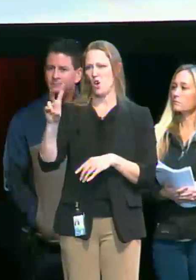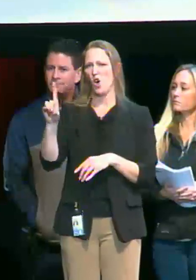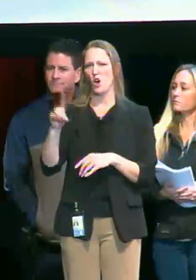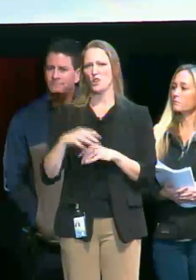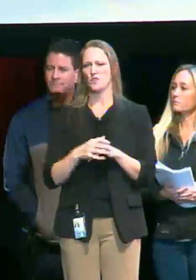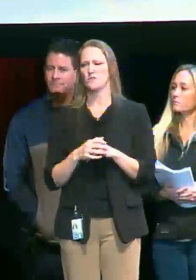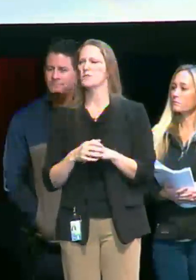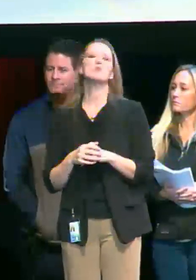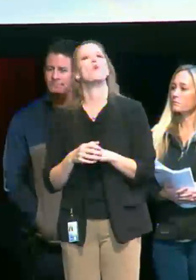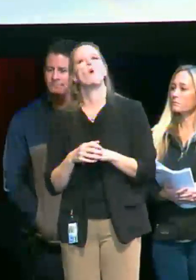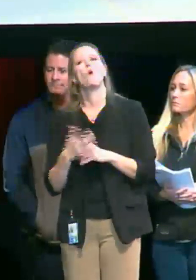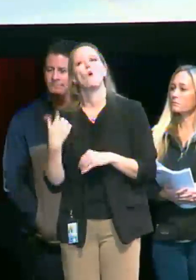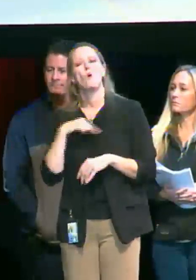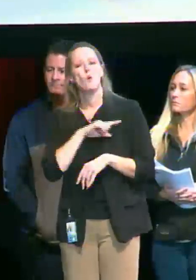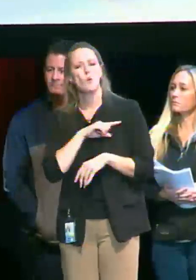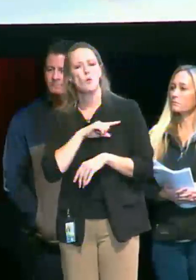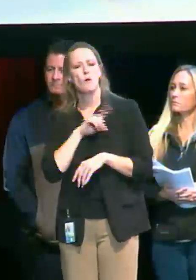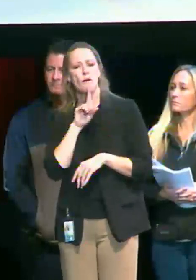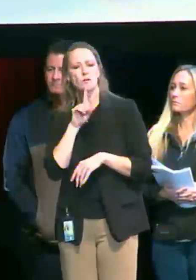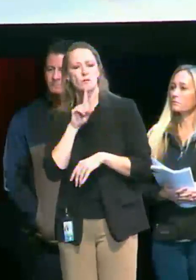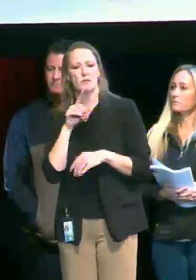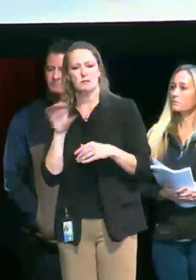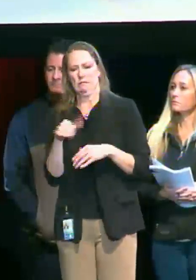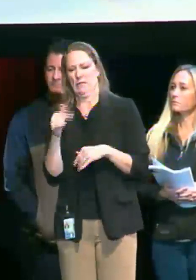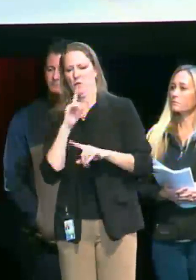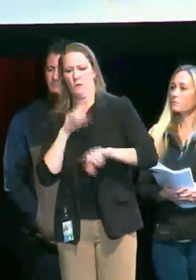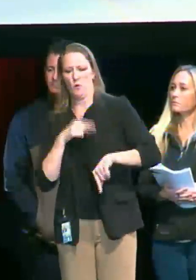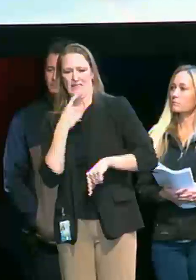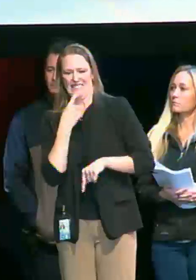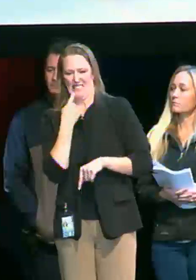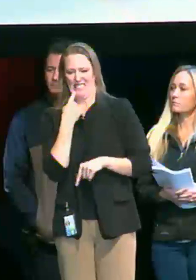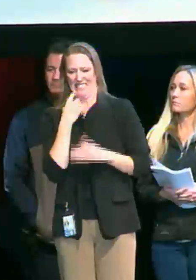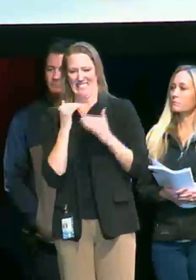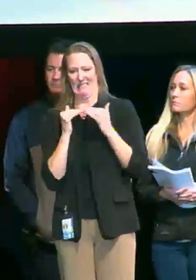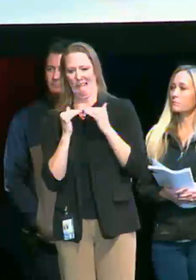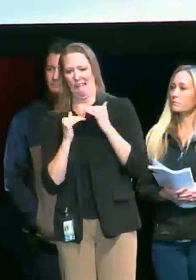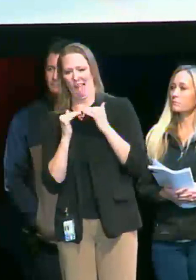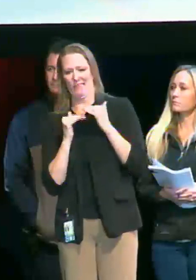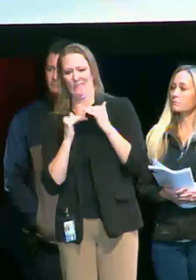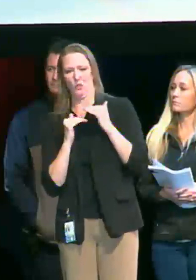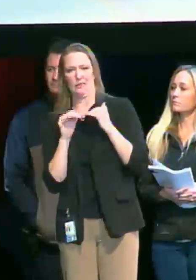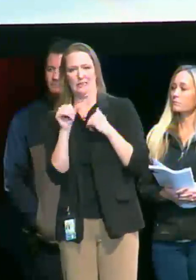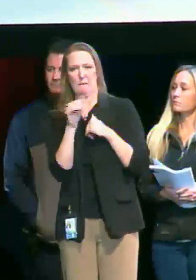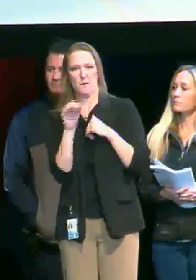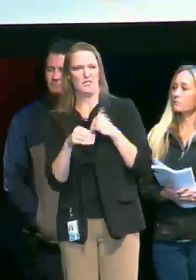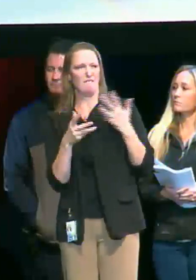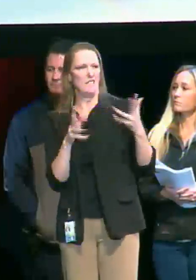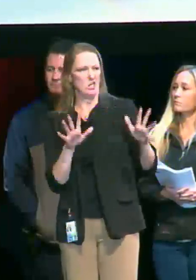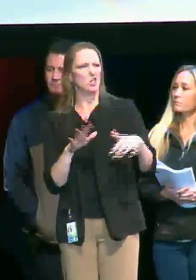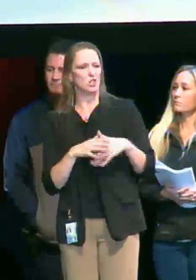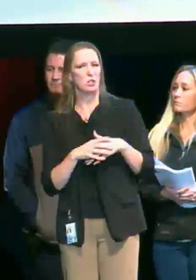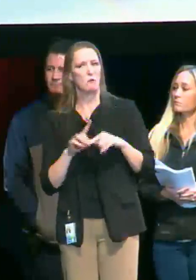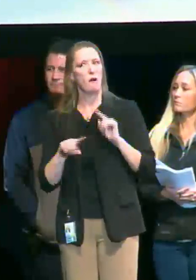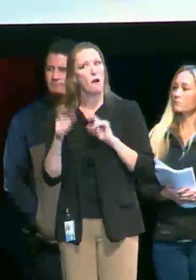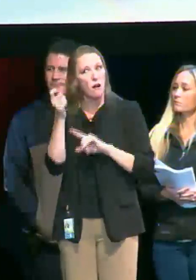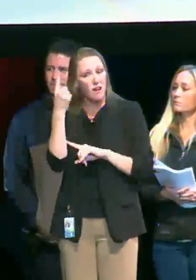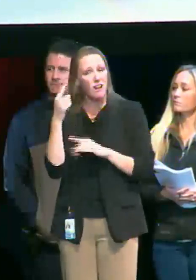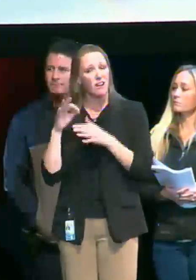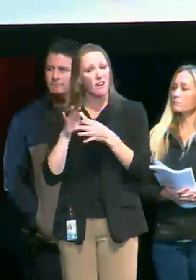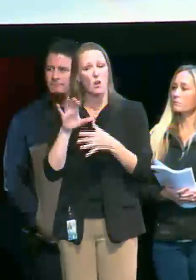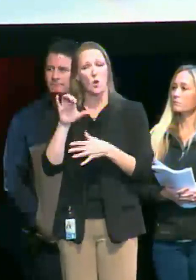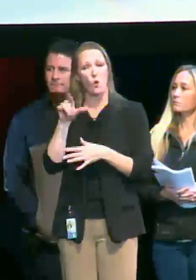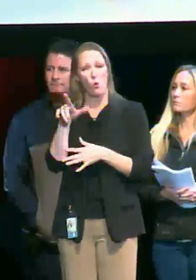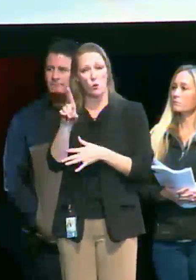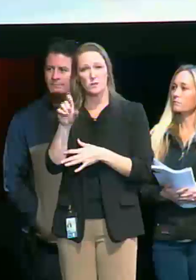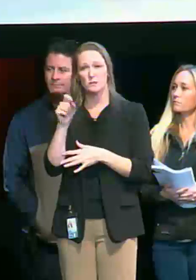And so we're actually, another report is a little under 10% complete. But keep in mind that in the case of the Cold Springs debris